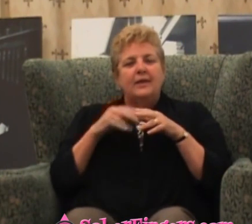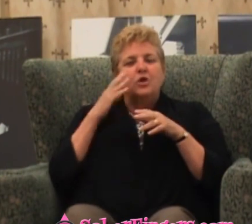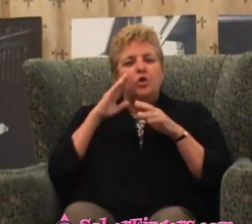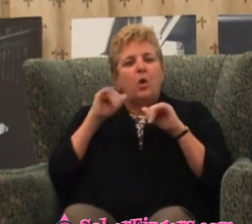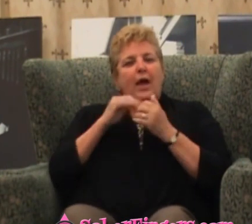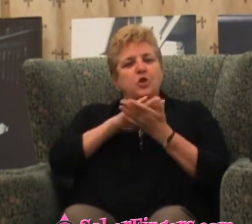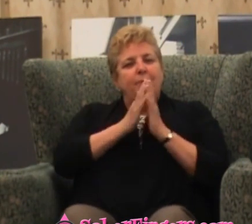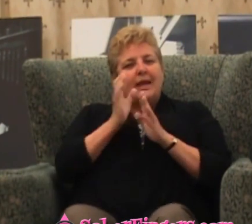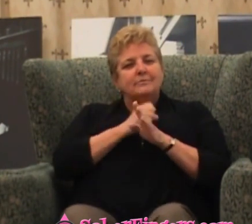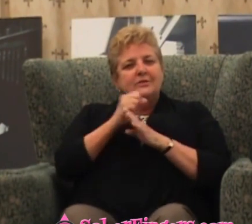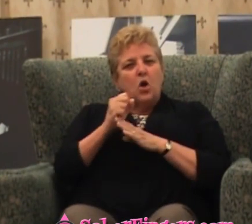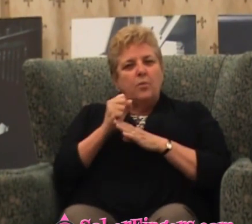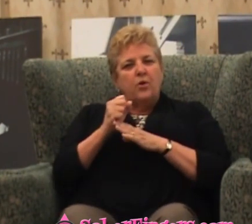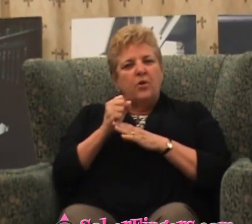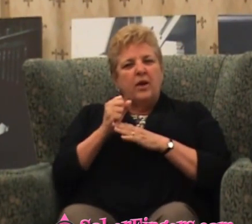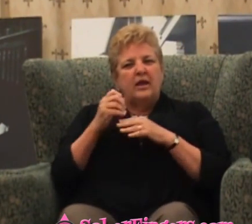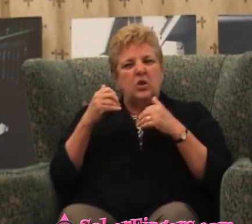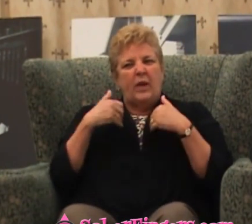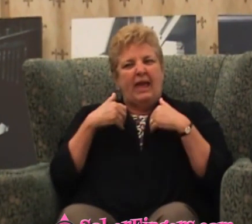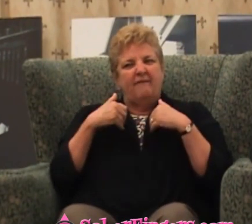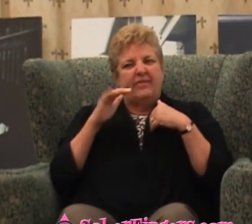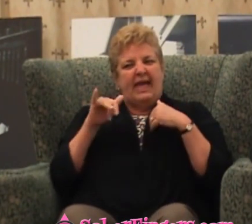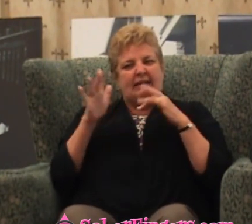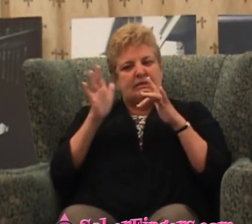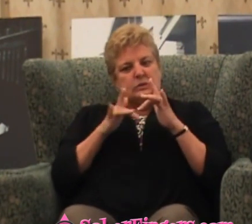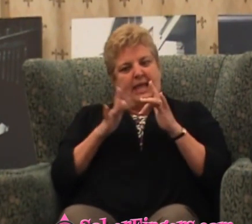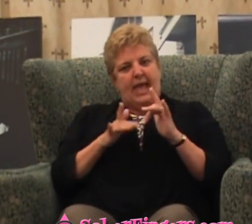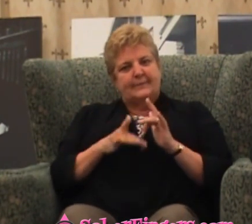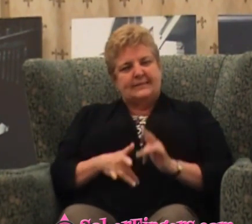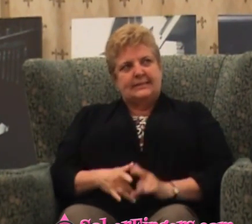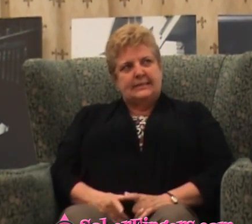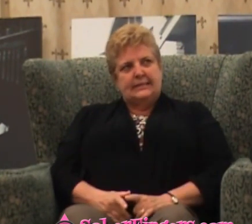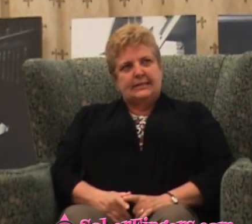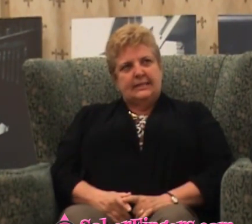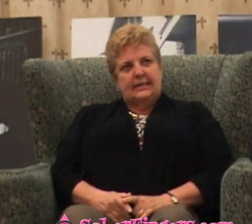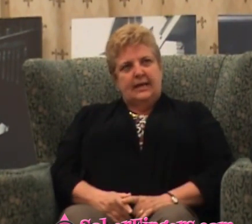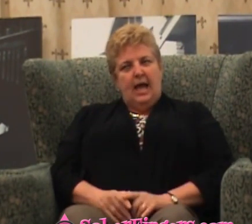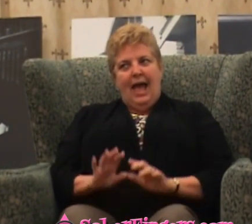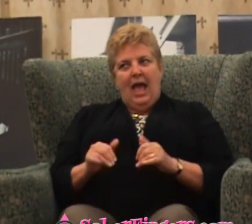And I'm wondering, how can I put down Harbor Light?